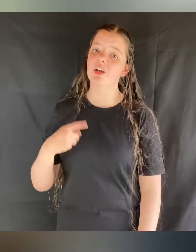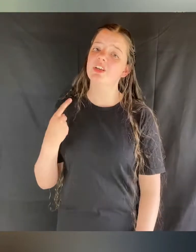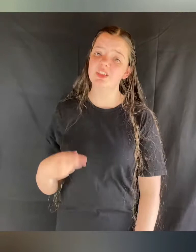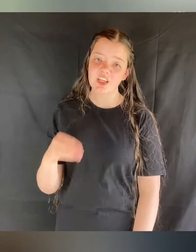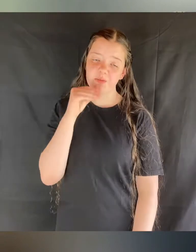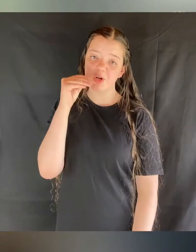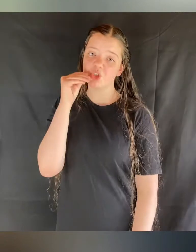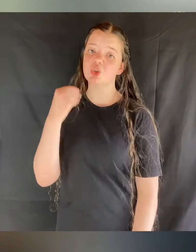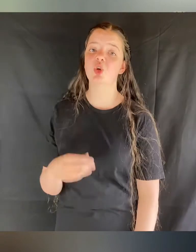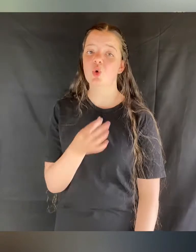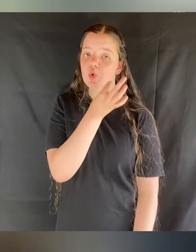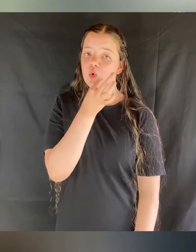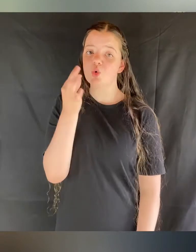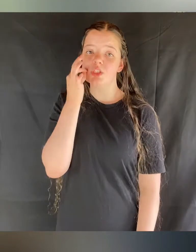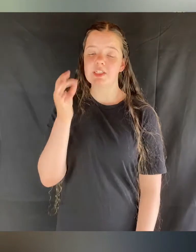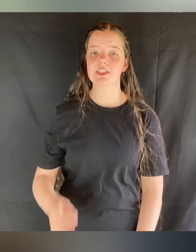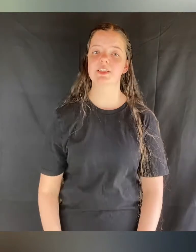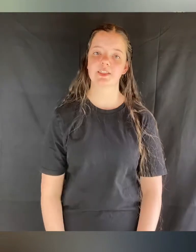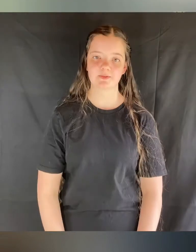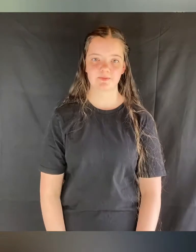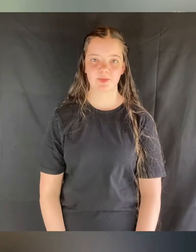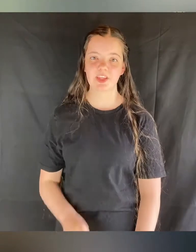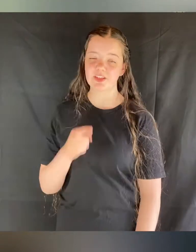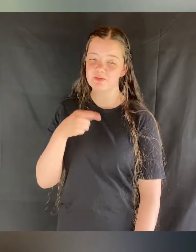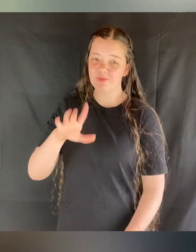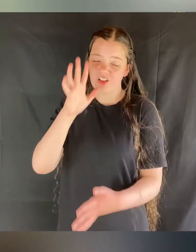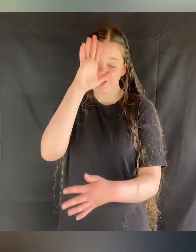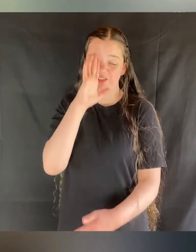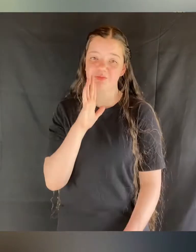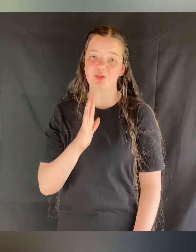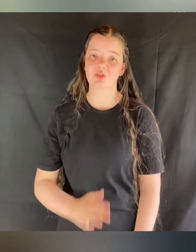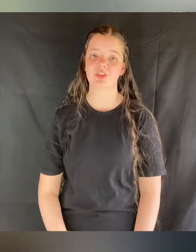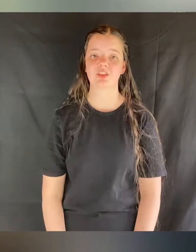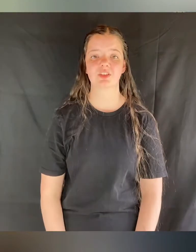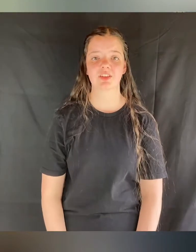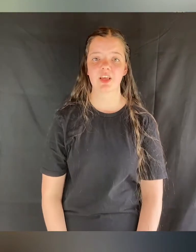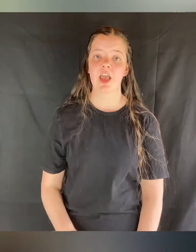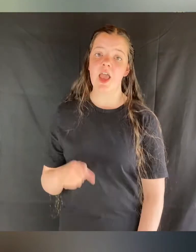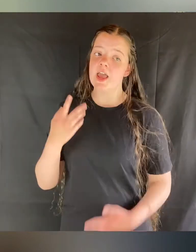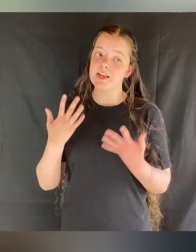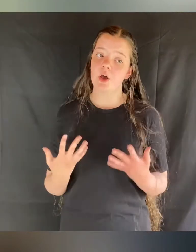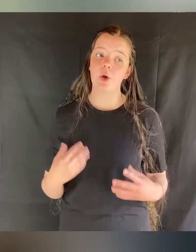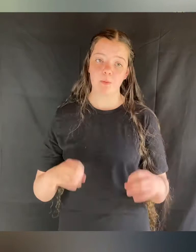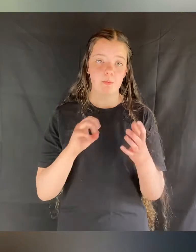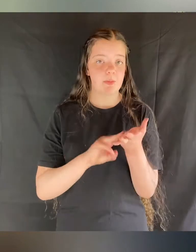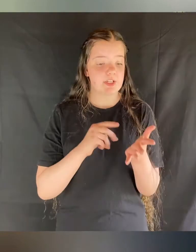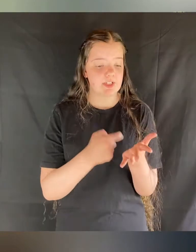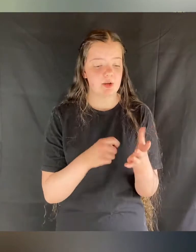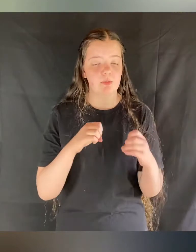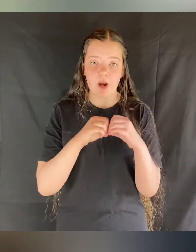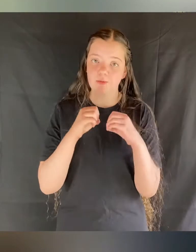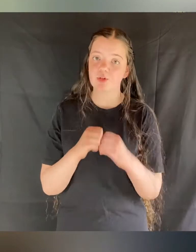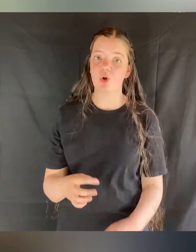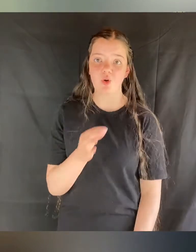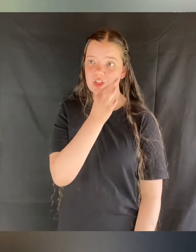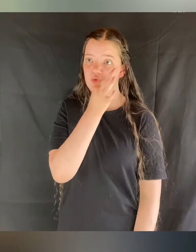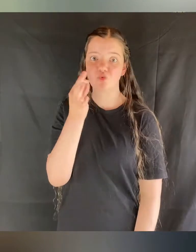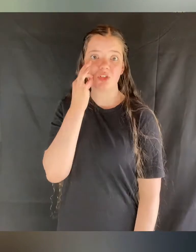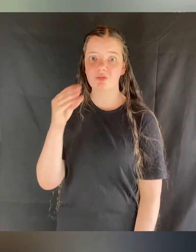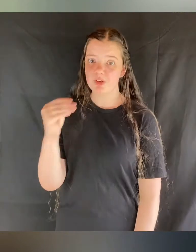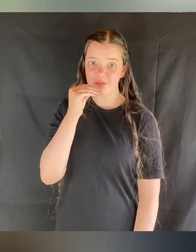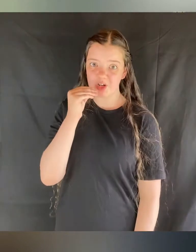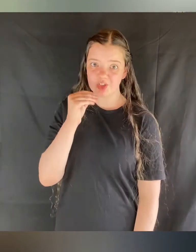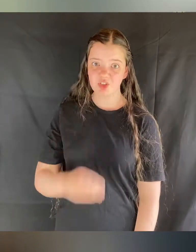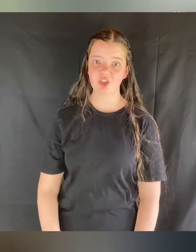on roses, and this gave poor Lance the blues. Now, Mr. Brownlow was distracted. All his roses had been